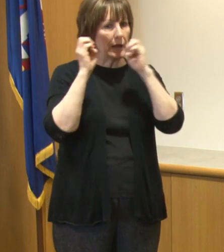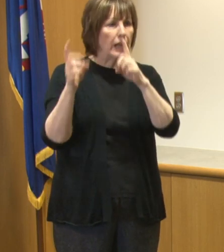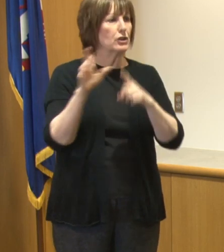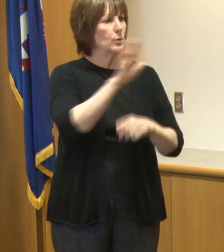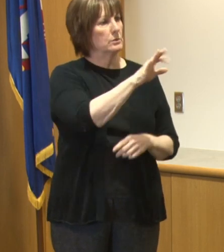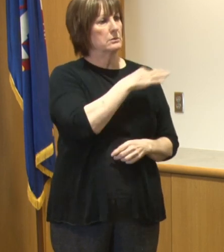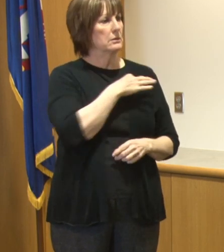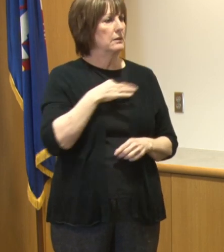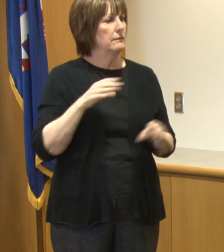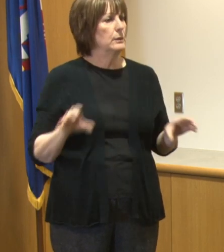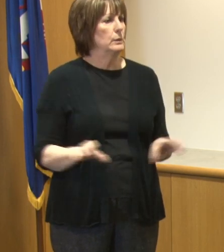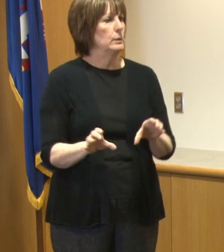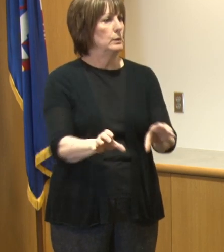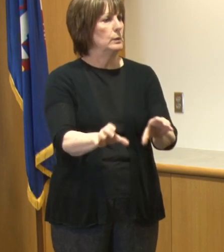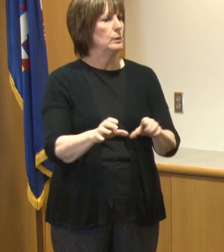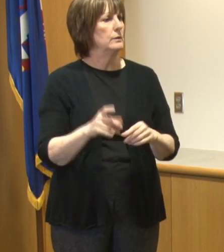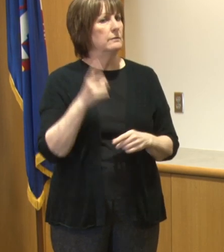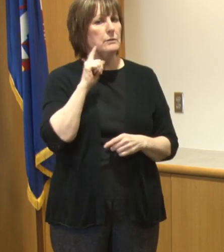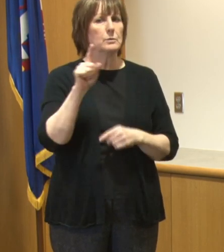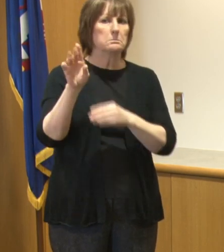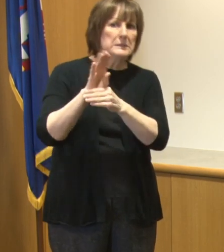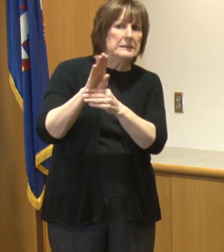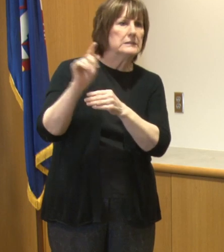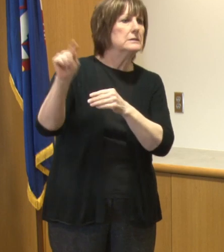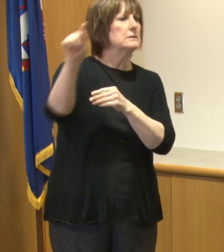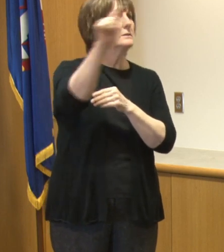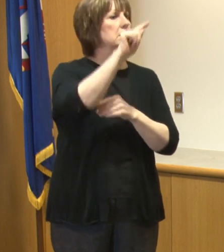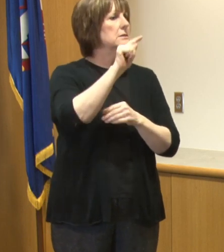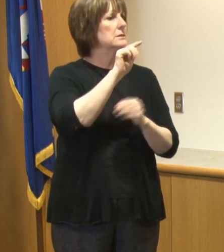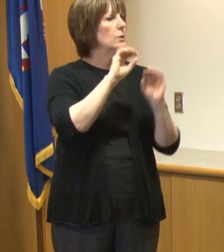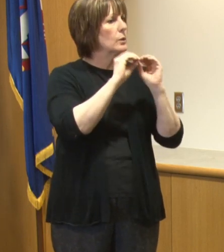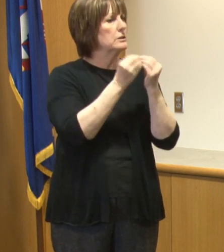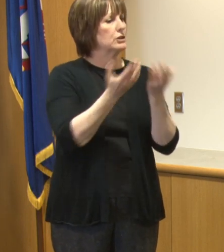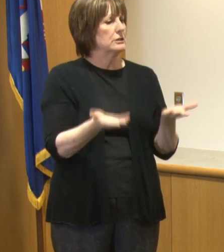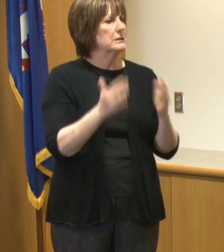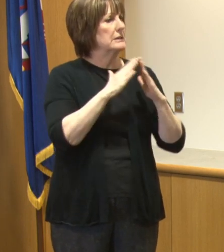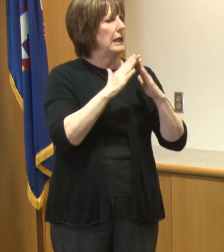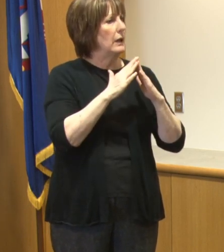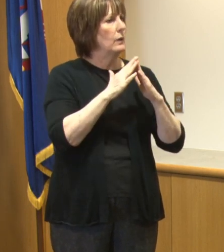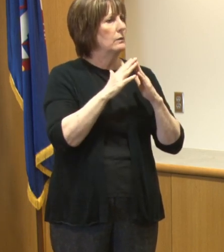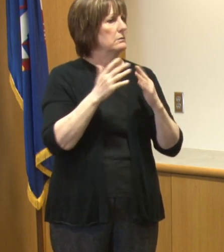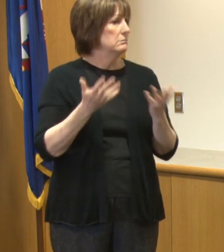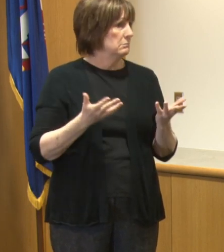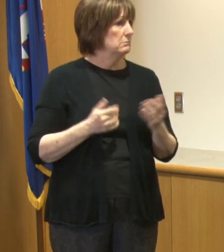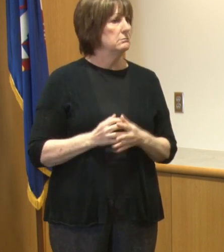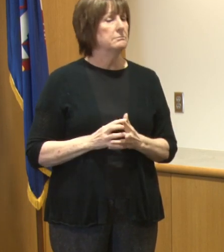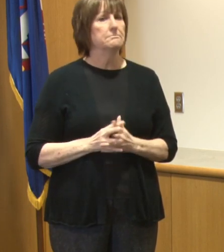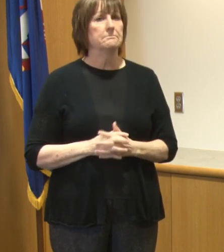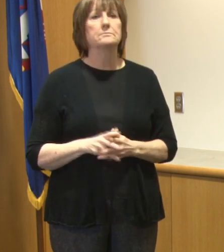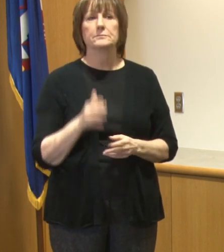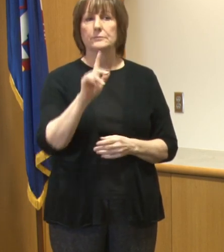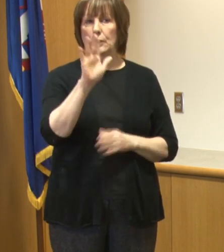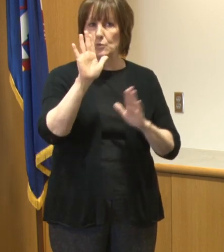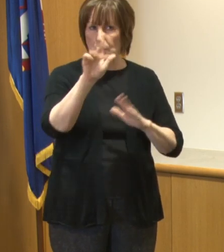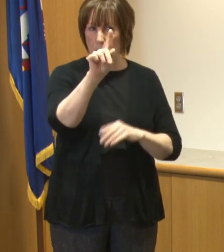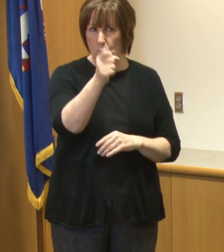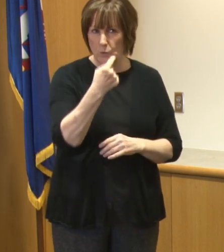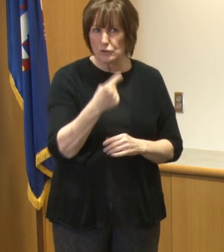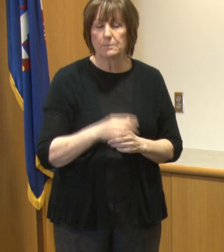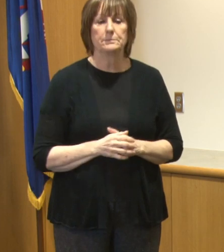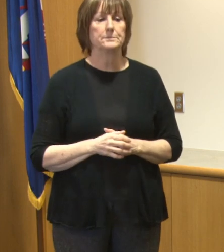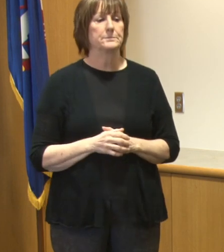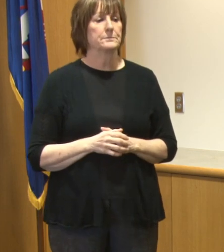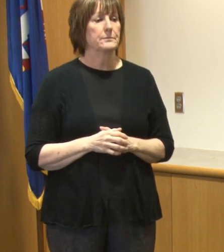doing and businesses and other organizations in town that have meetings? Okay, great question.